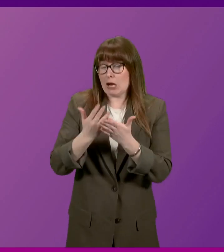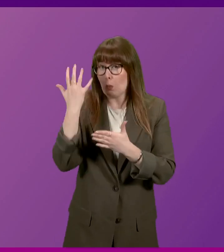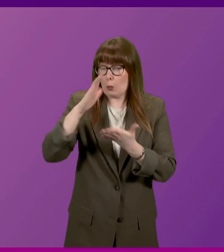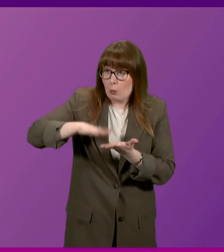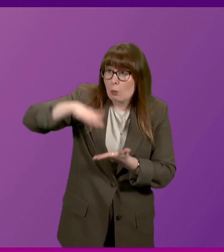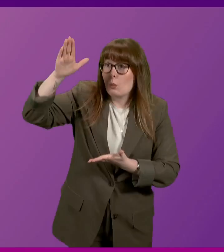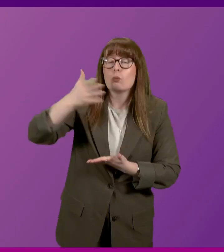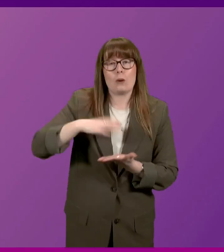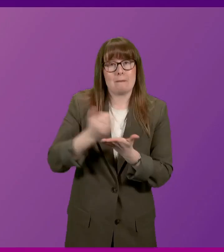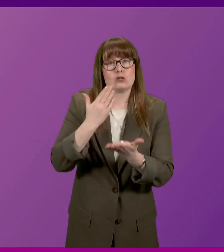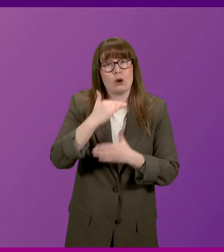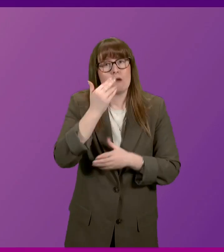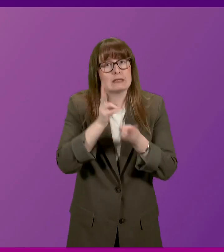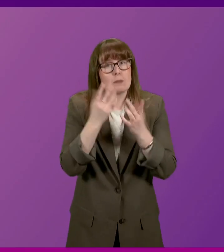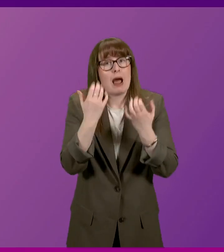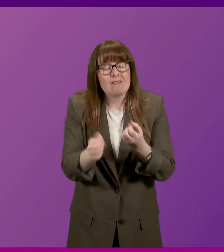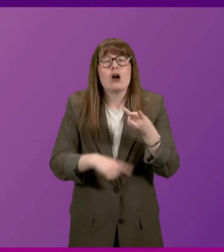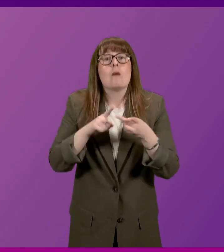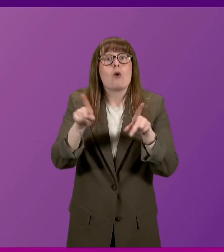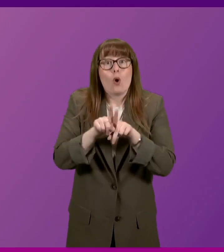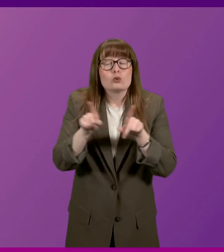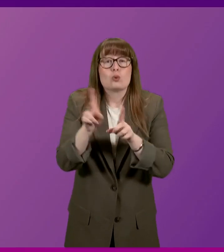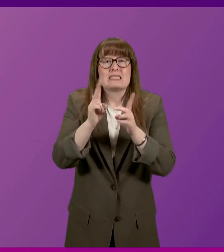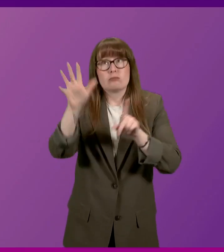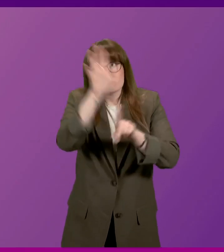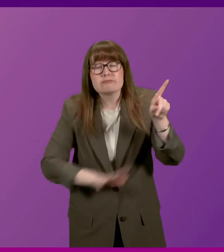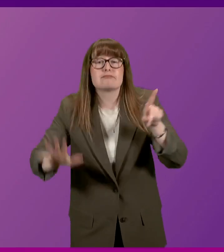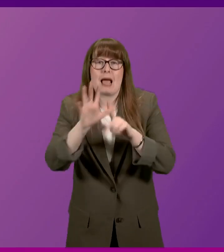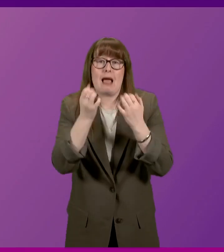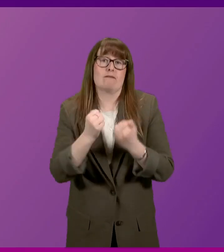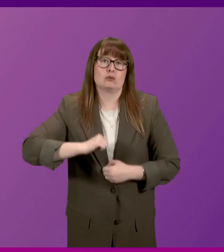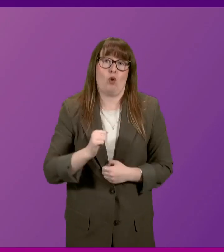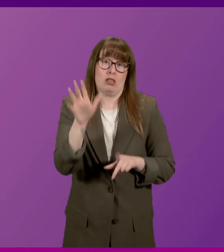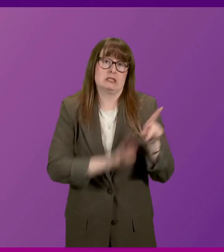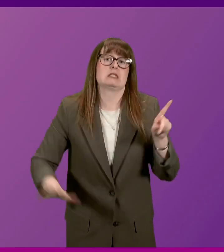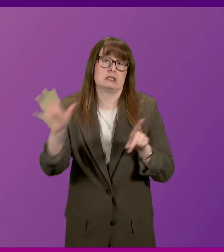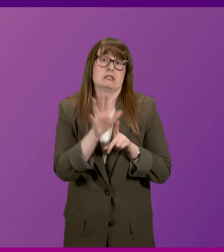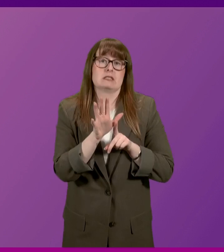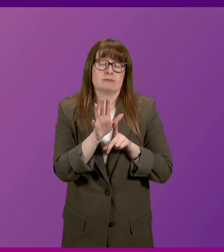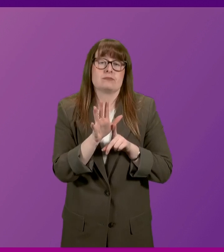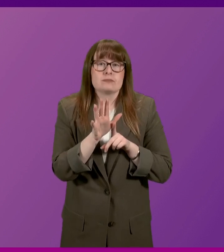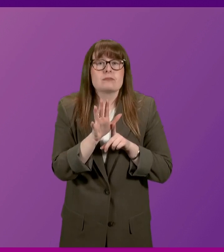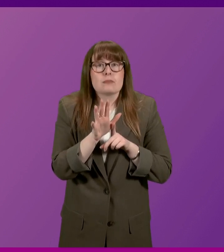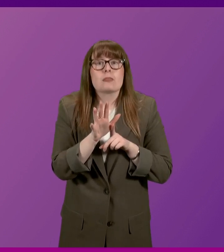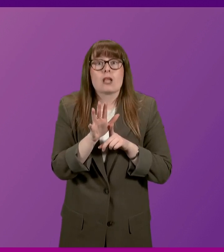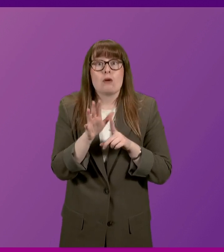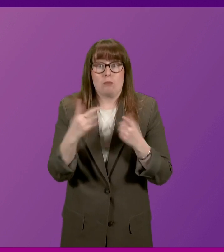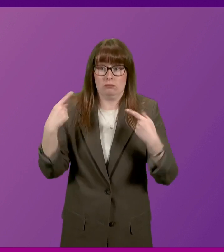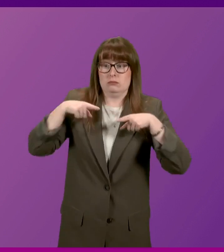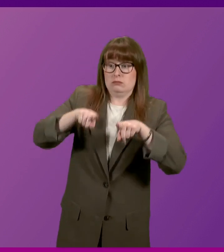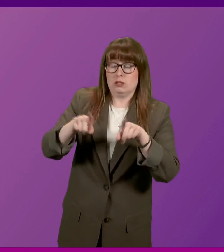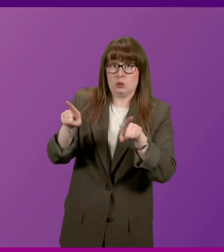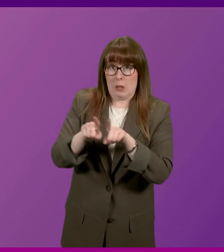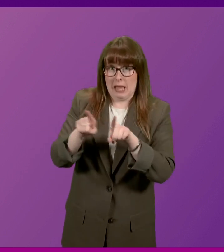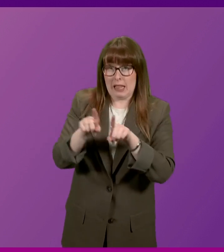actually ensuring that interpreters are available to spread throughout, geographically throughout the country. And alongside that, I